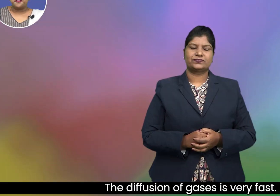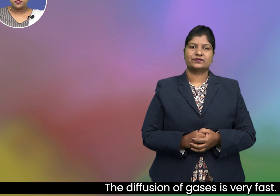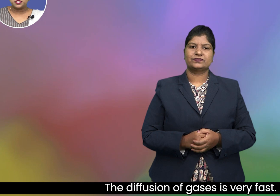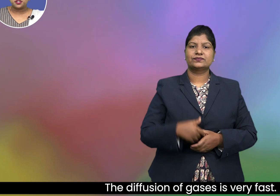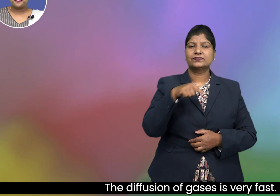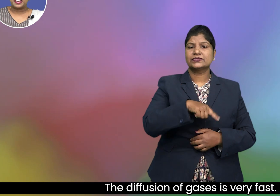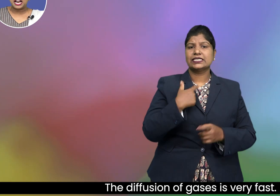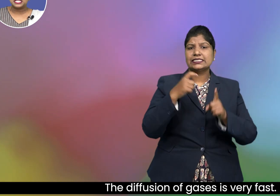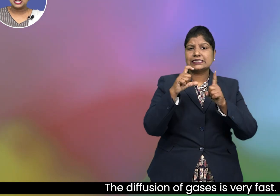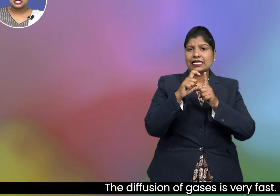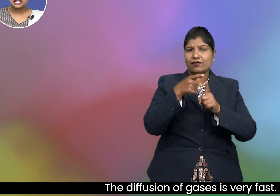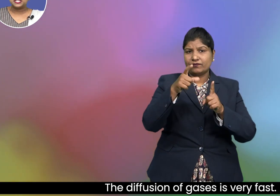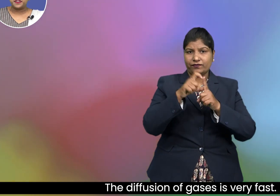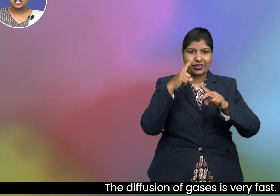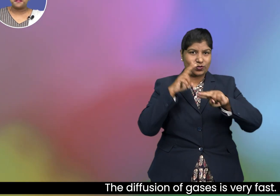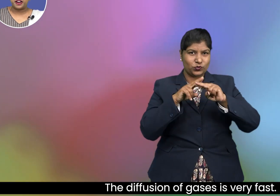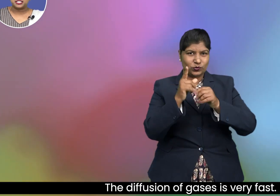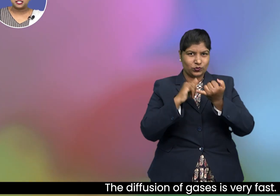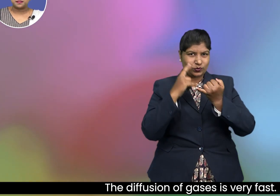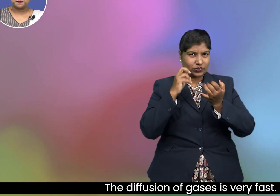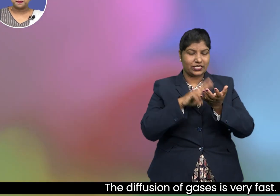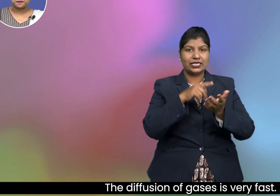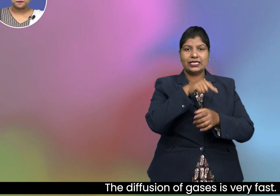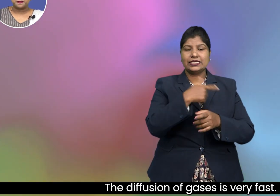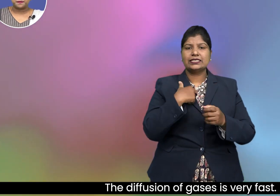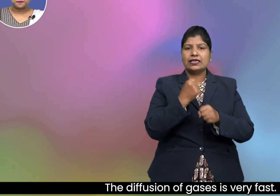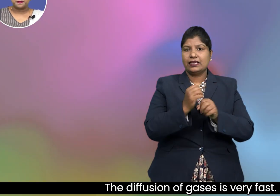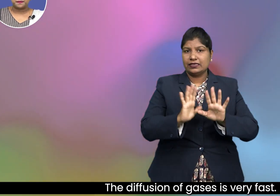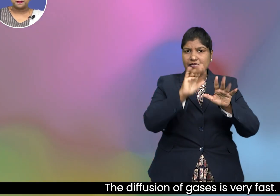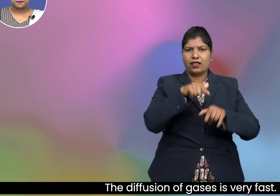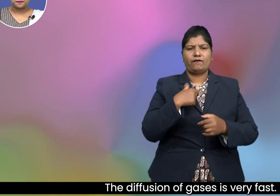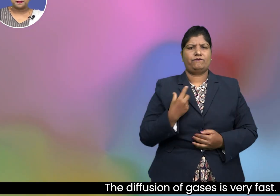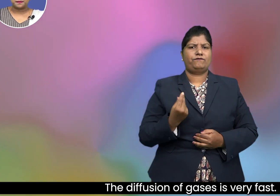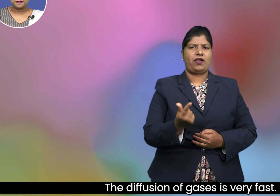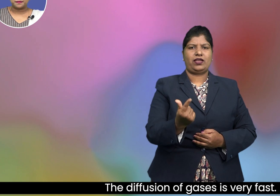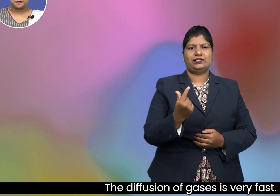The diffusion of gases is very fast.